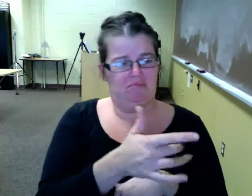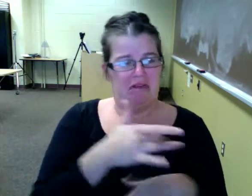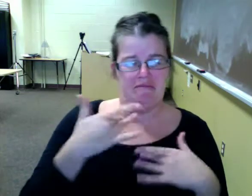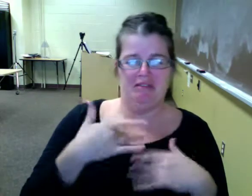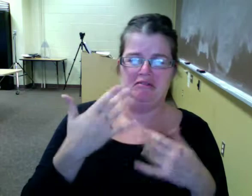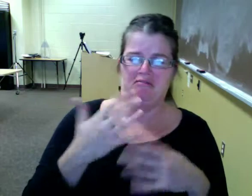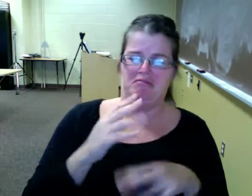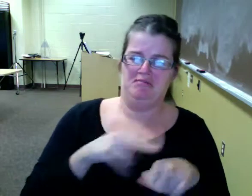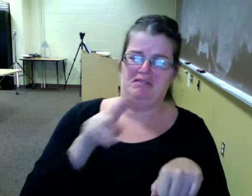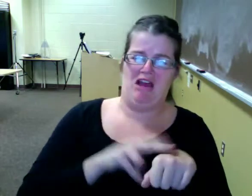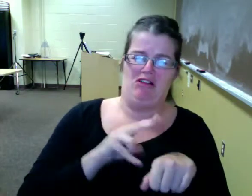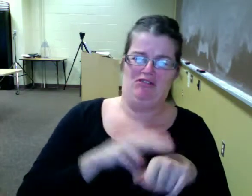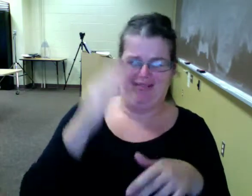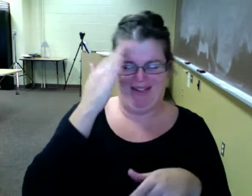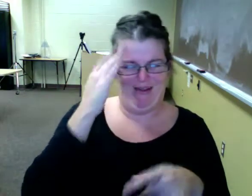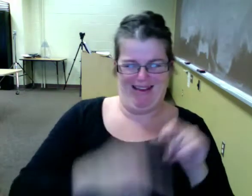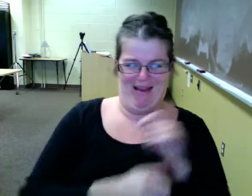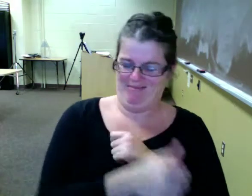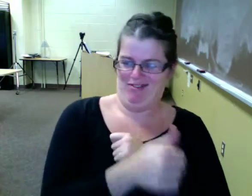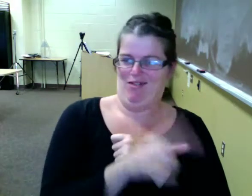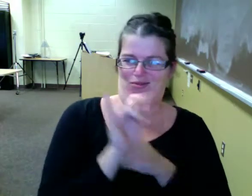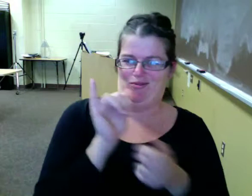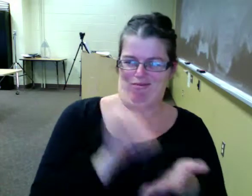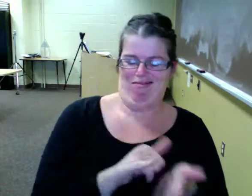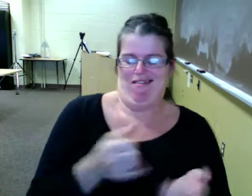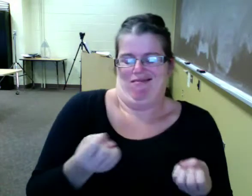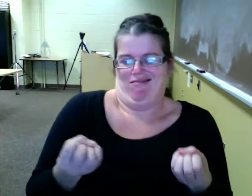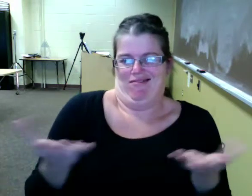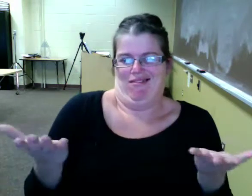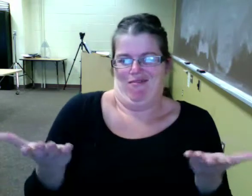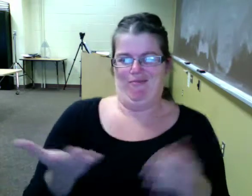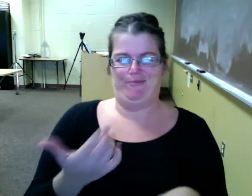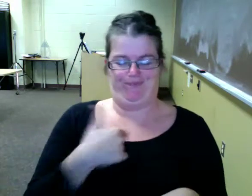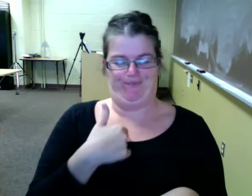couldn't do this for himself to see what kind of itch he had back there.